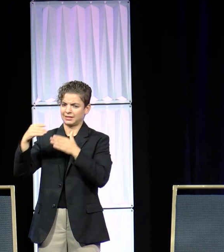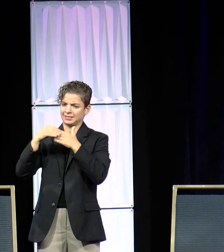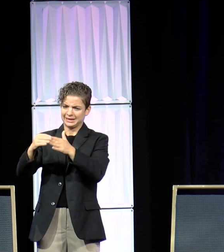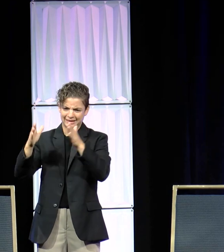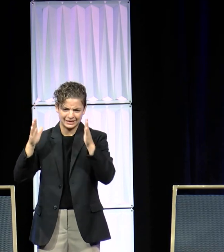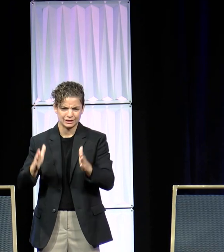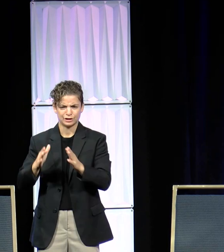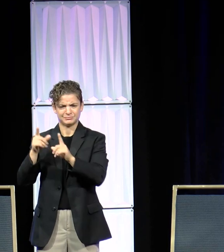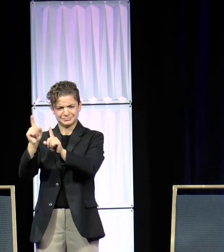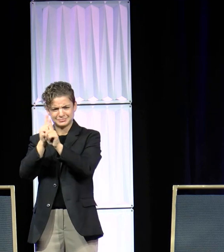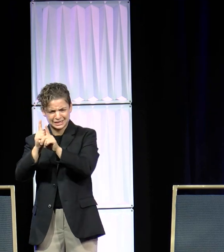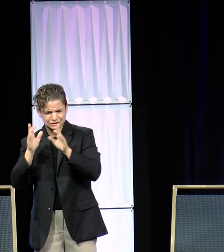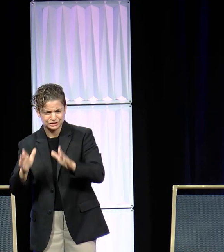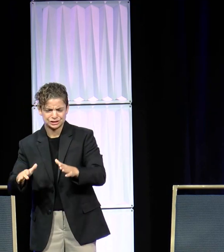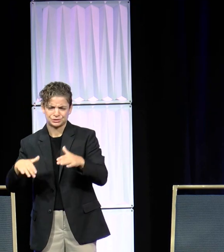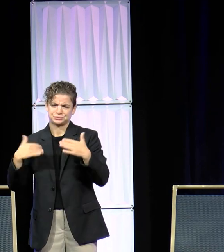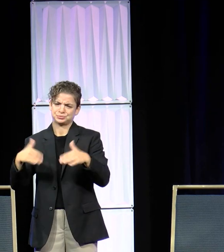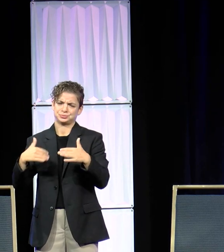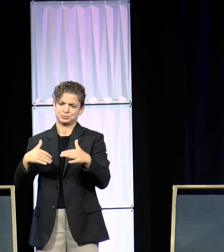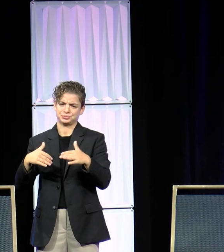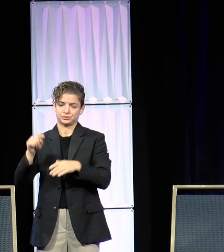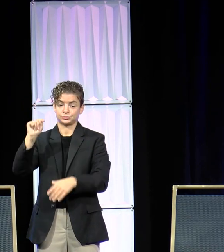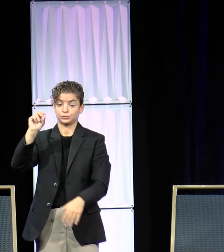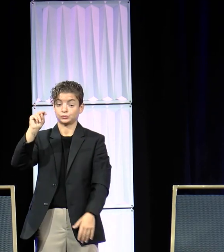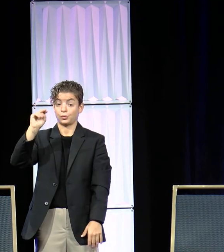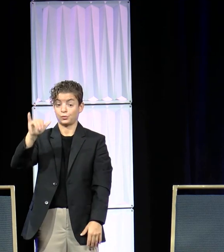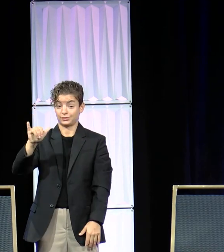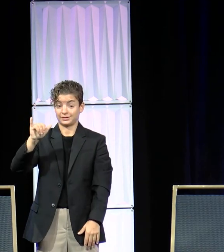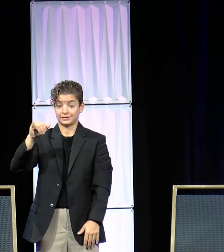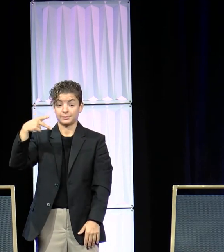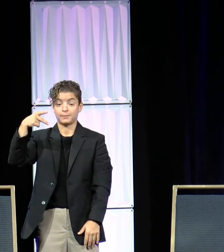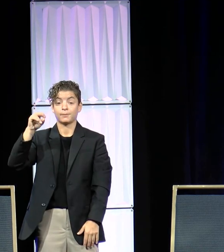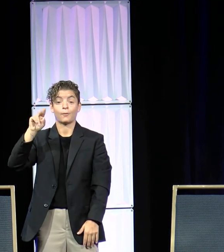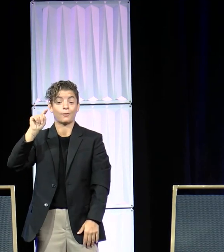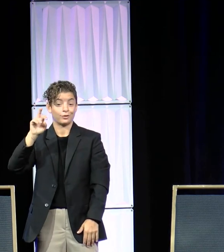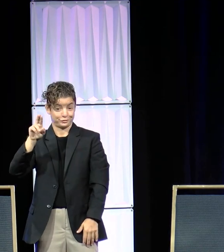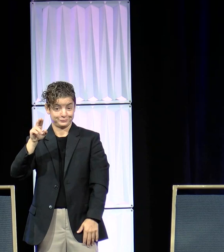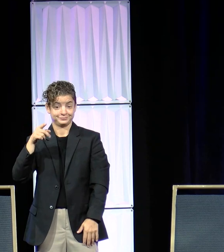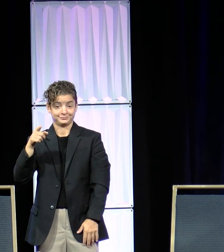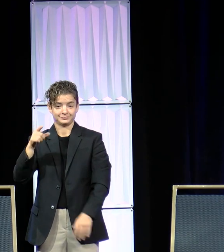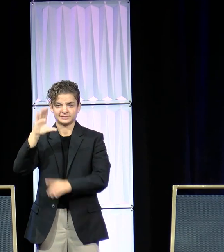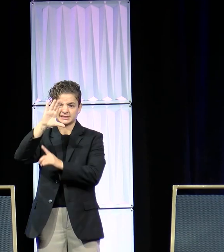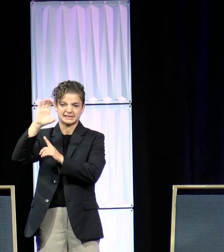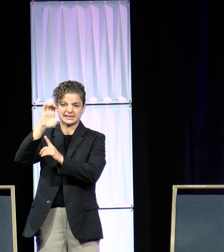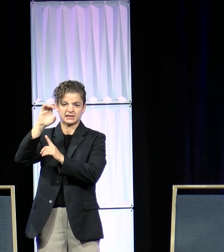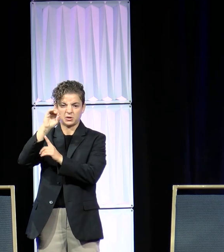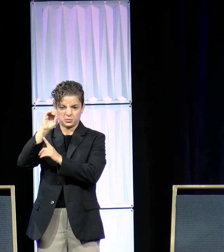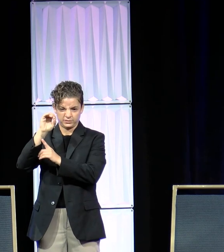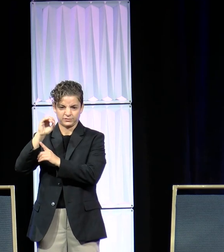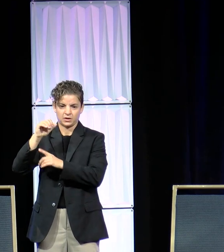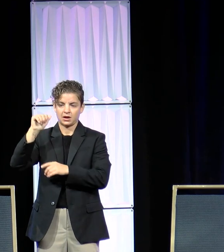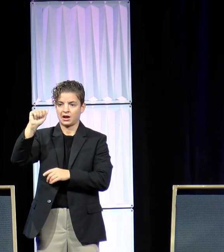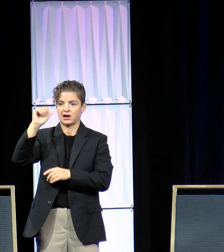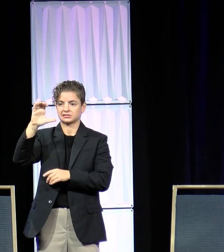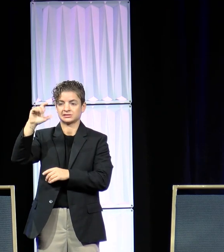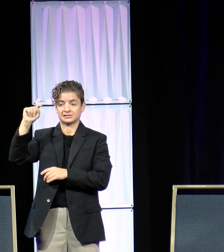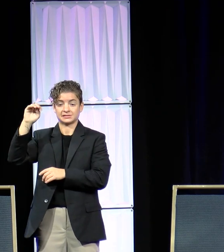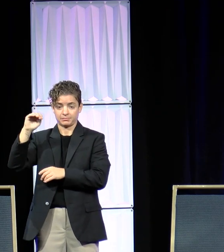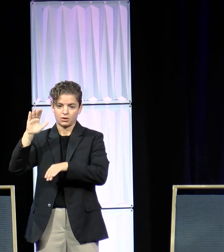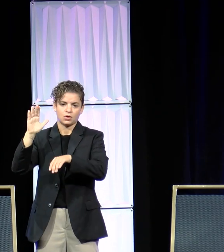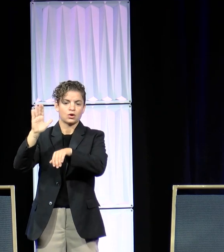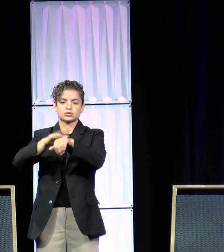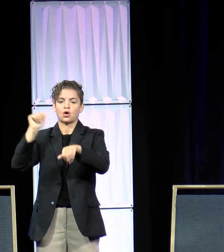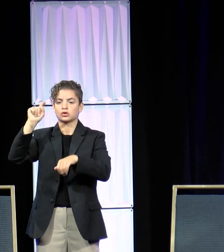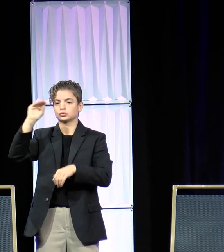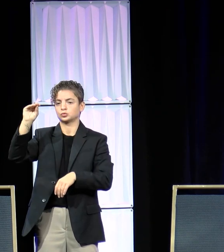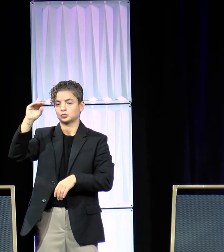Tony Porter is not only the CEO of A Call to Men, is not only an author, is not only an